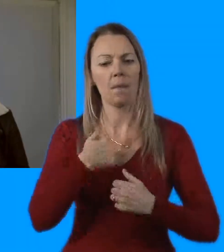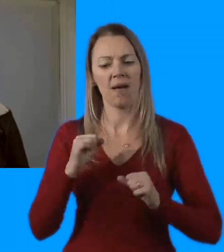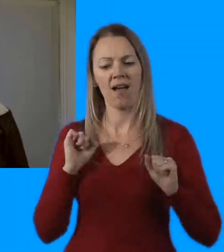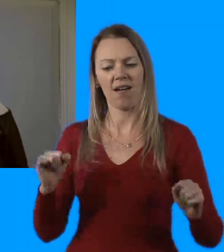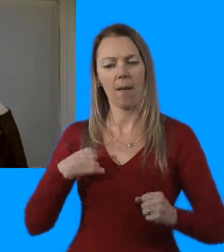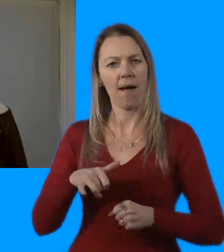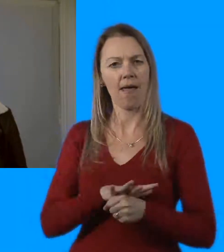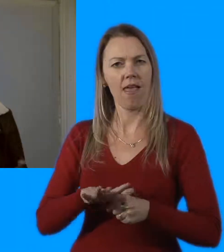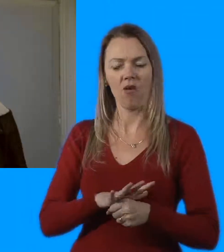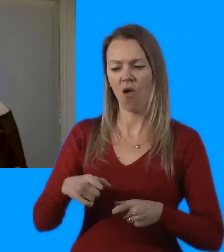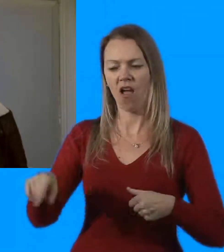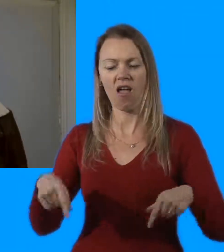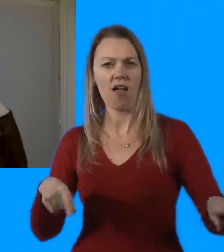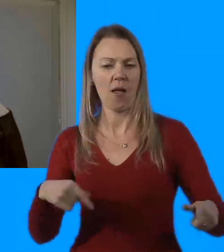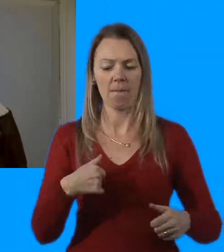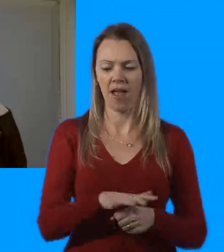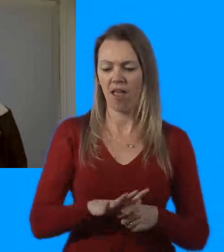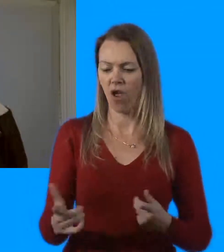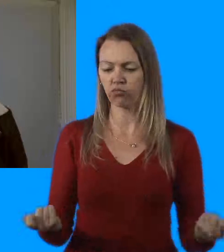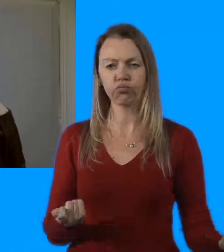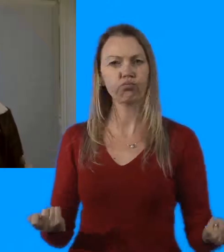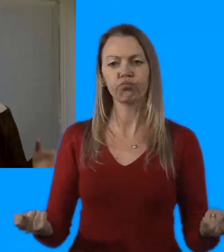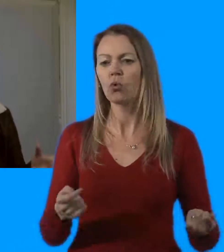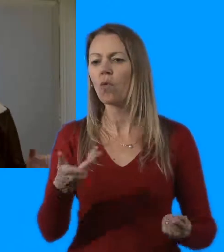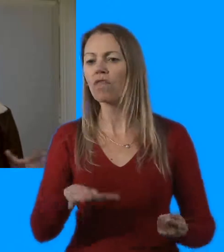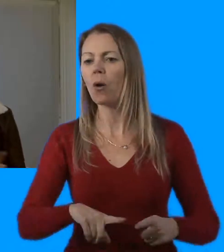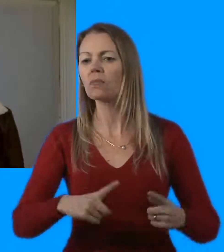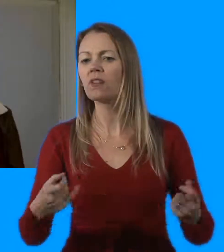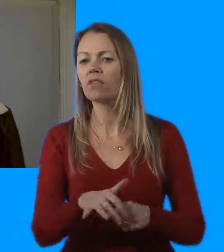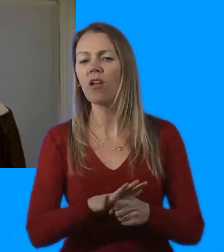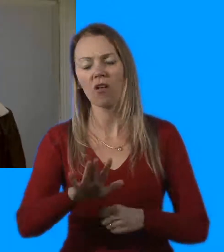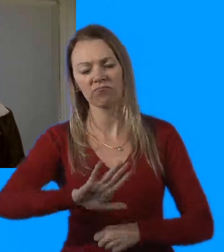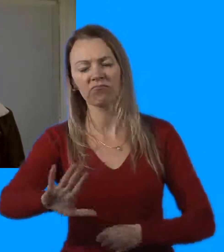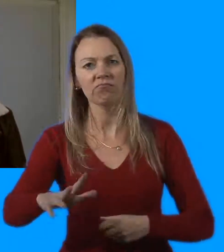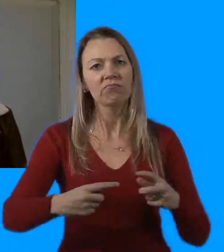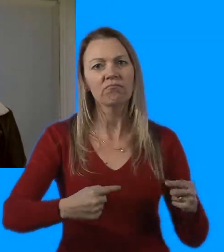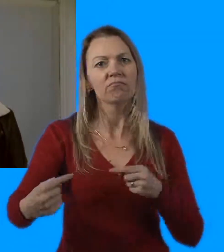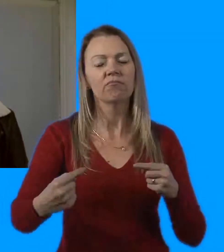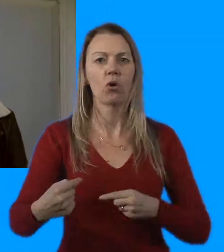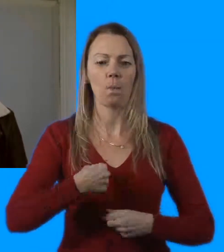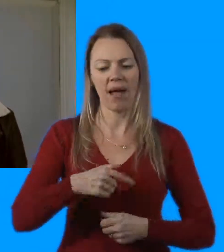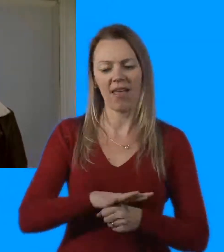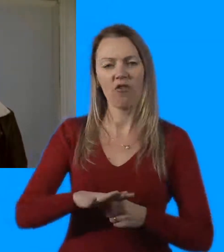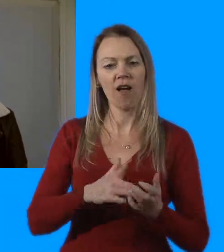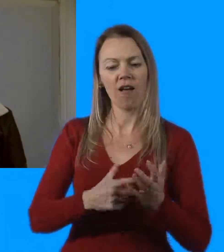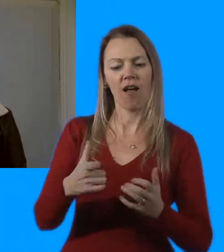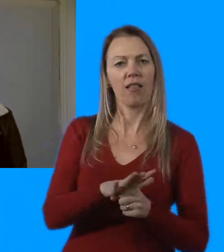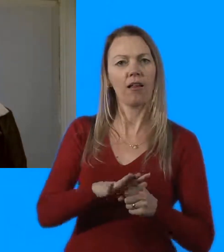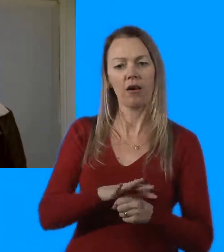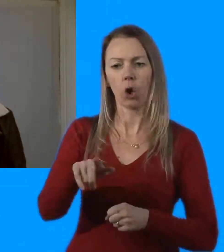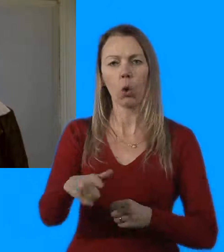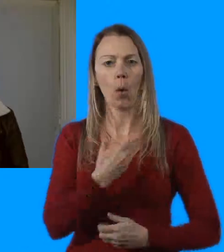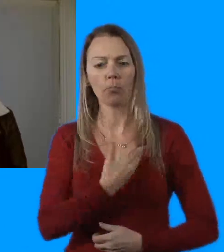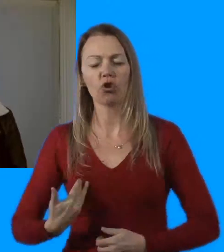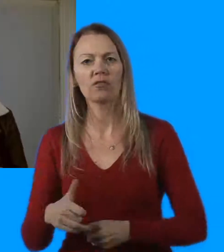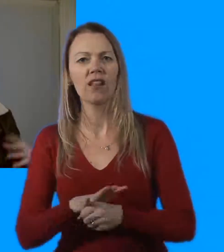obviously, racism, maybe a wee bit of territorialism as well, because depending on the areas that you're from, could be typically known as